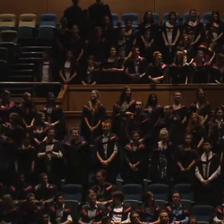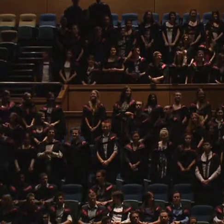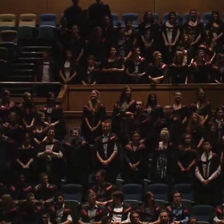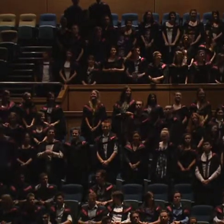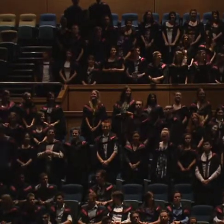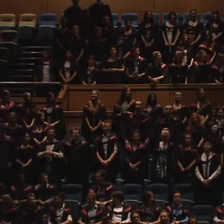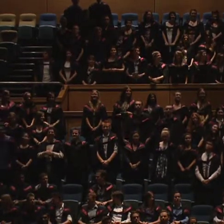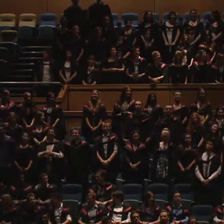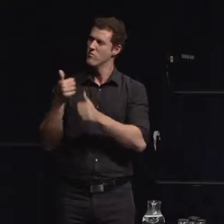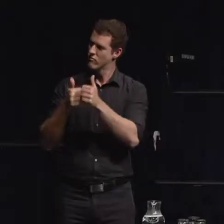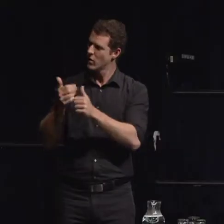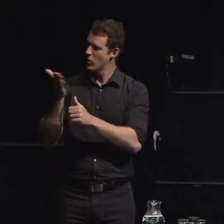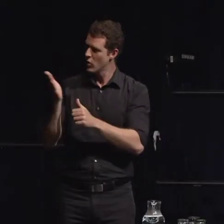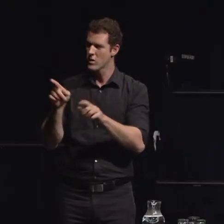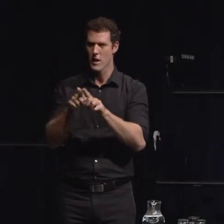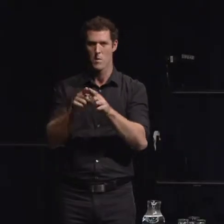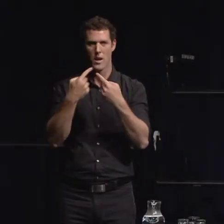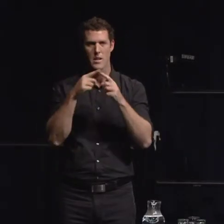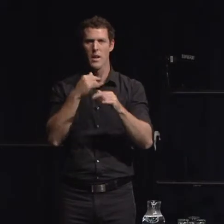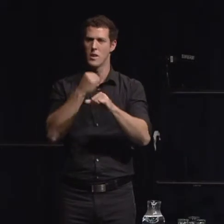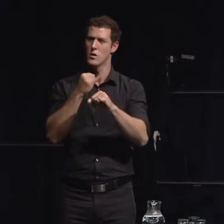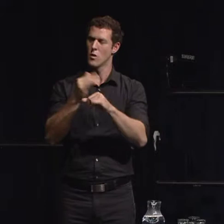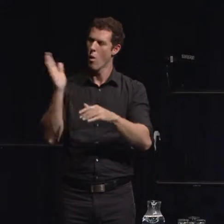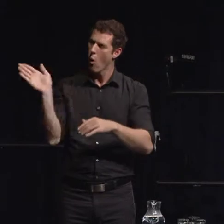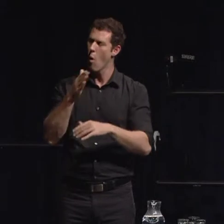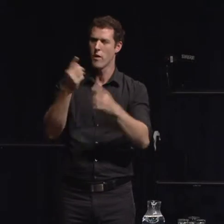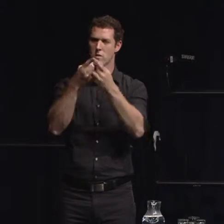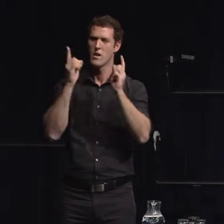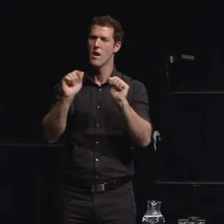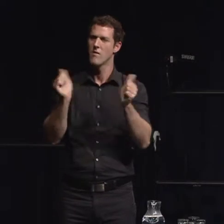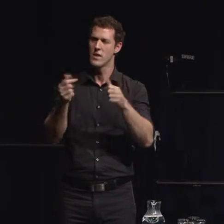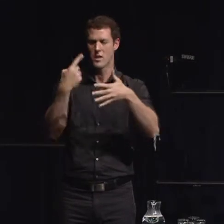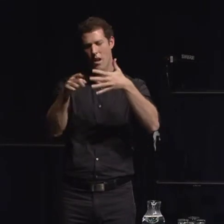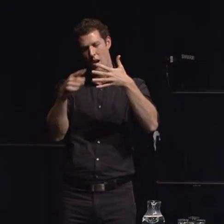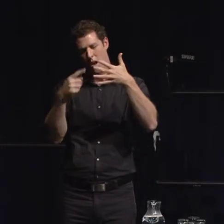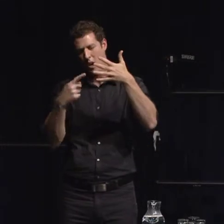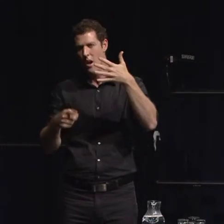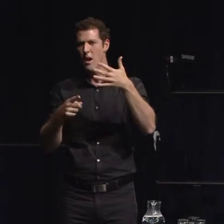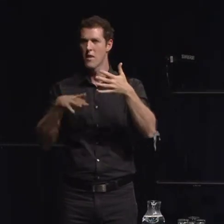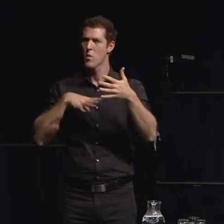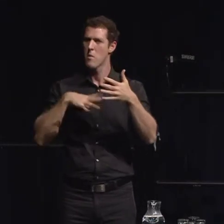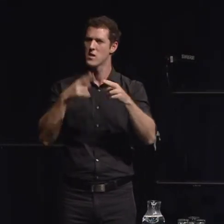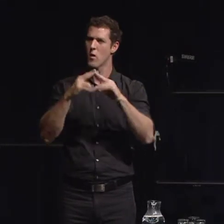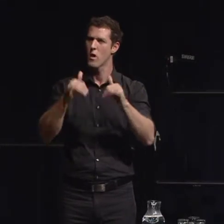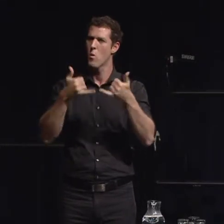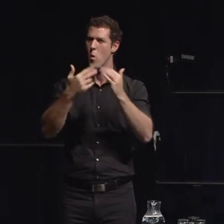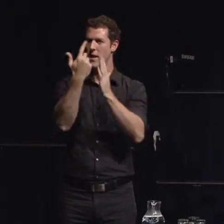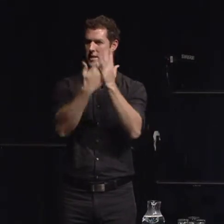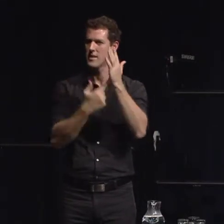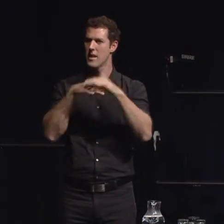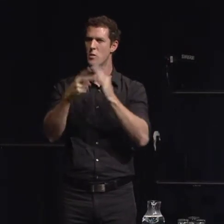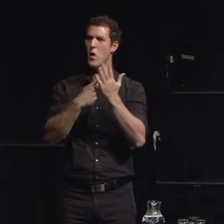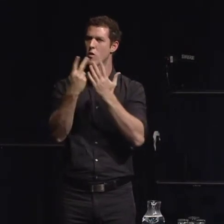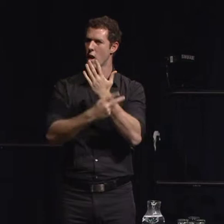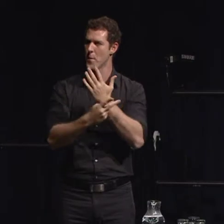I certify to you and to the Institute that all these graduates have completed the requirements of their award as listed in the